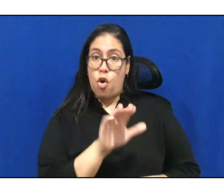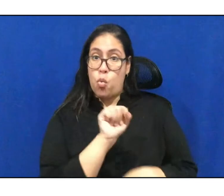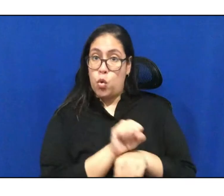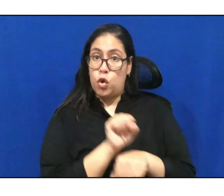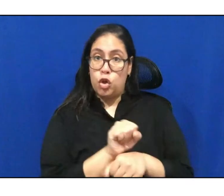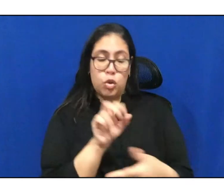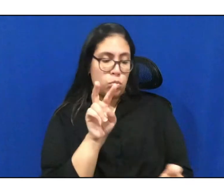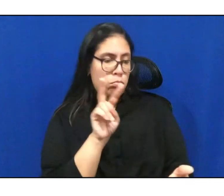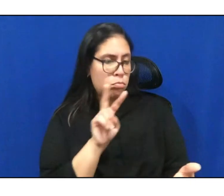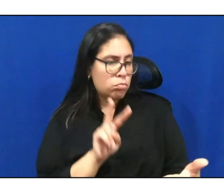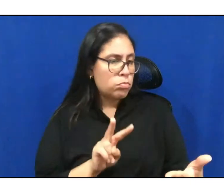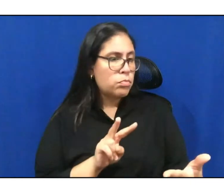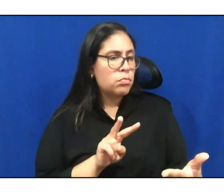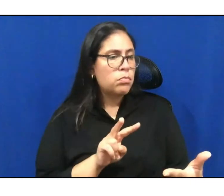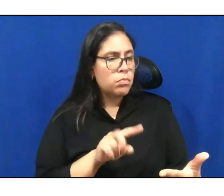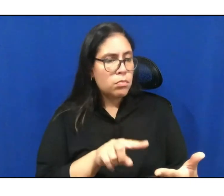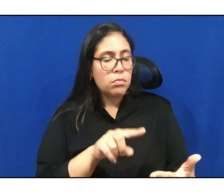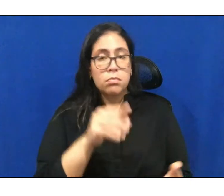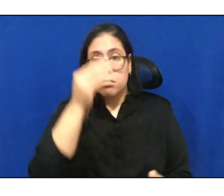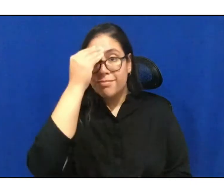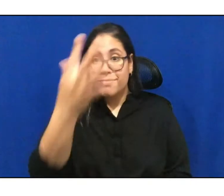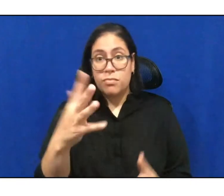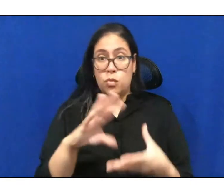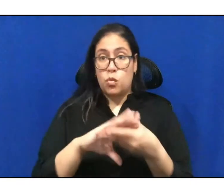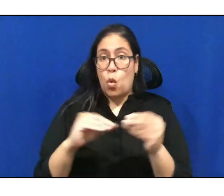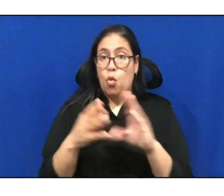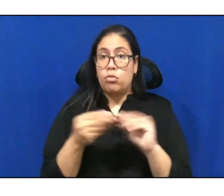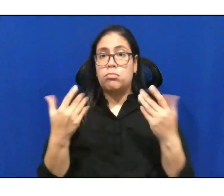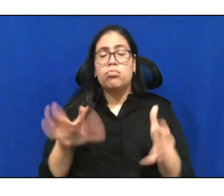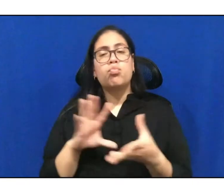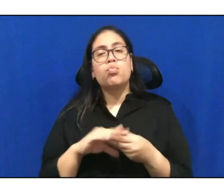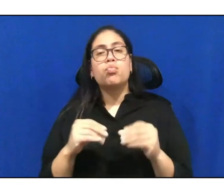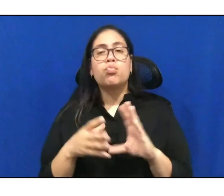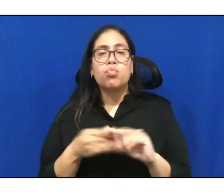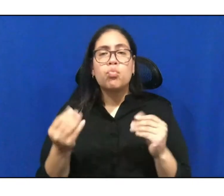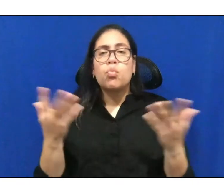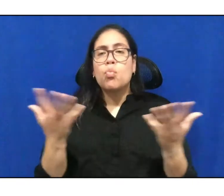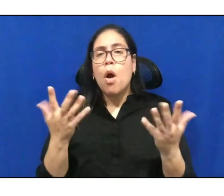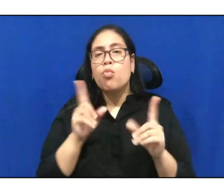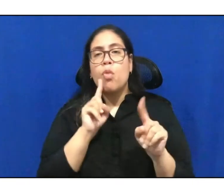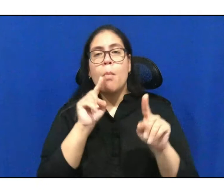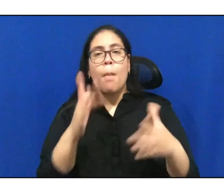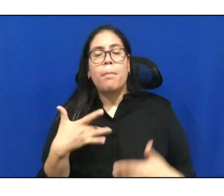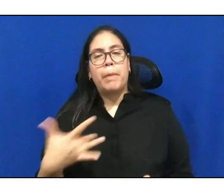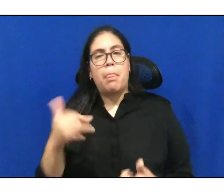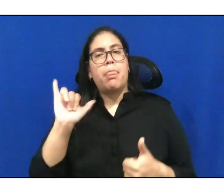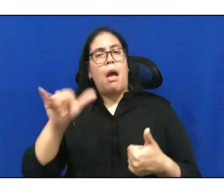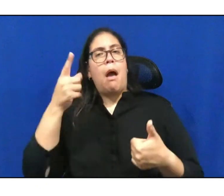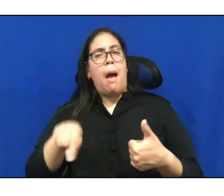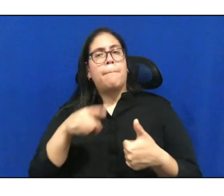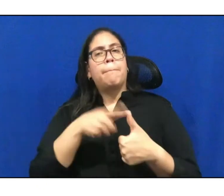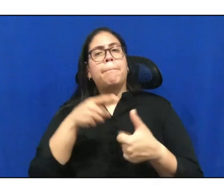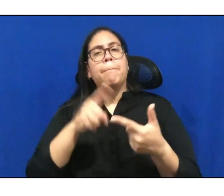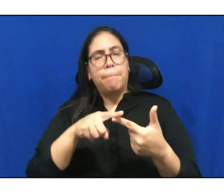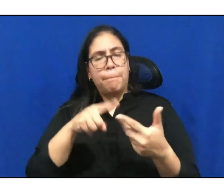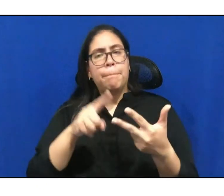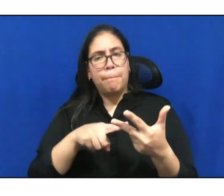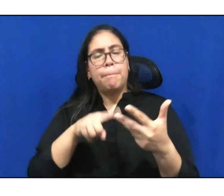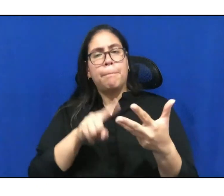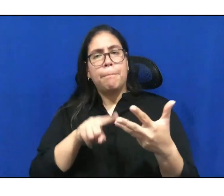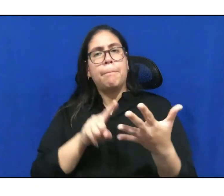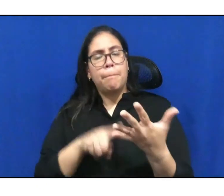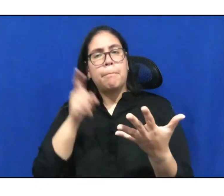it's not just they're not just telling you a story in the way that a reporter oftentimes, because they're supposed to be objective